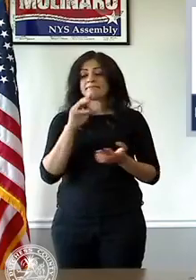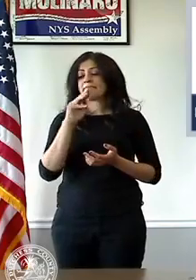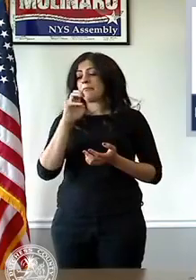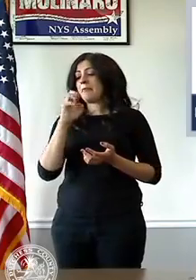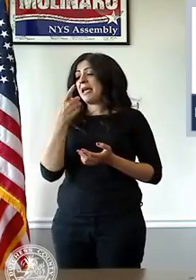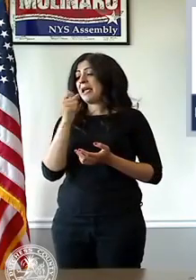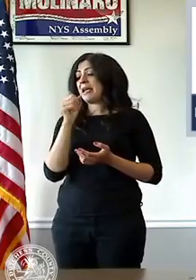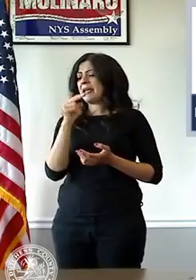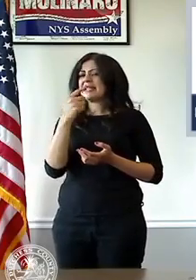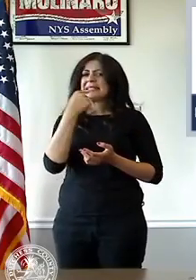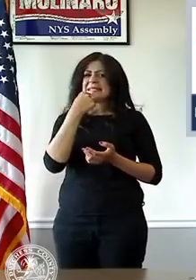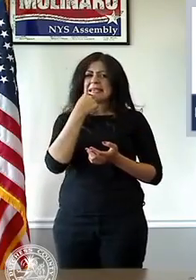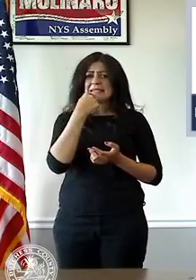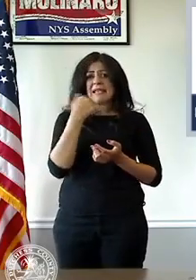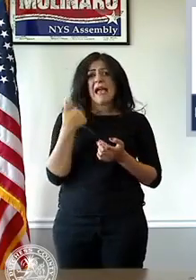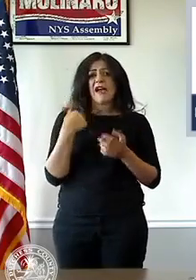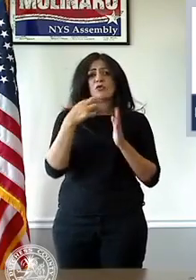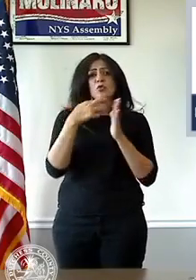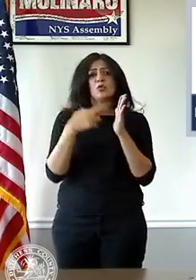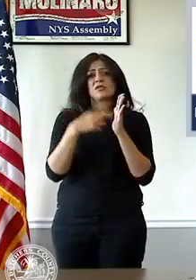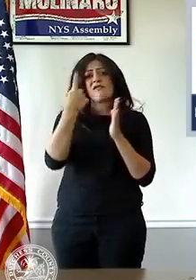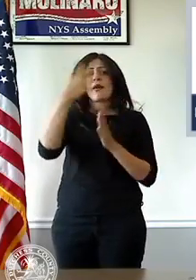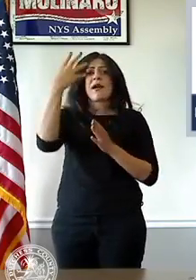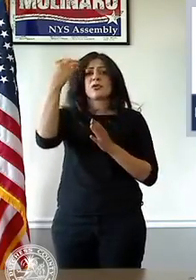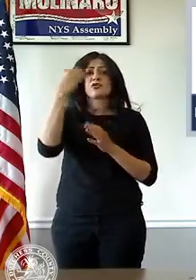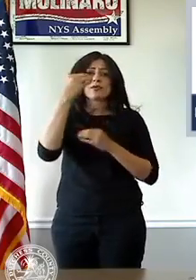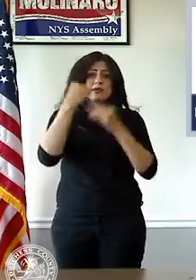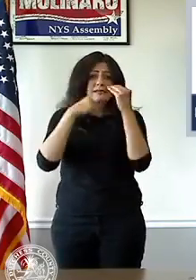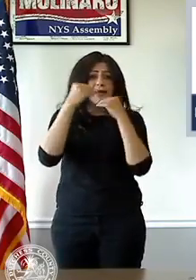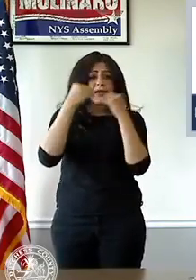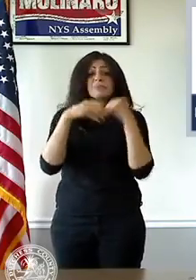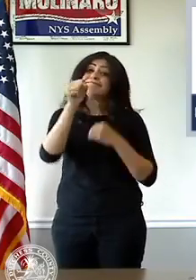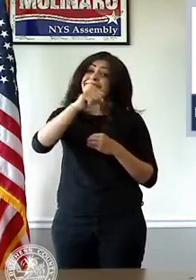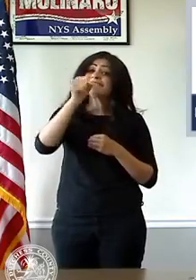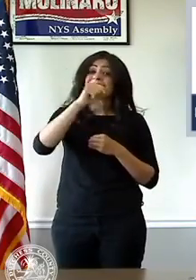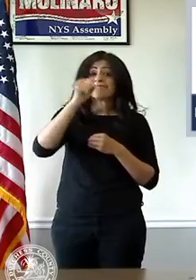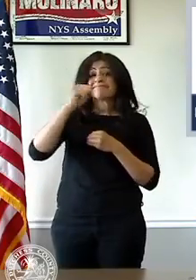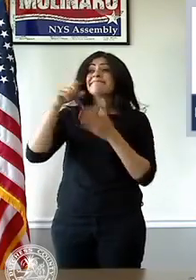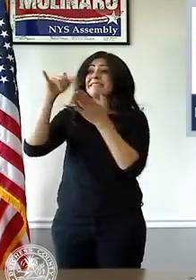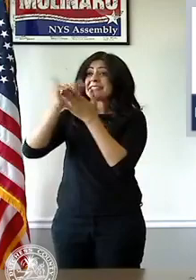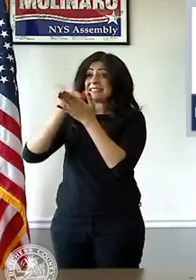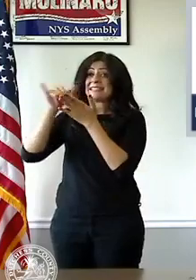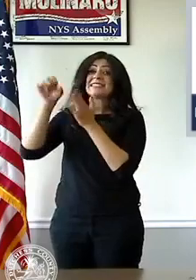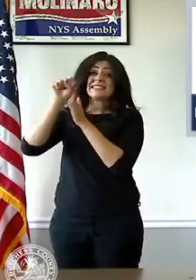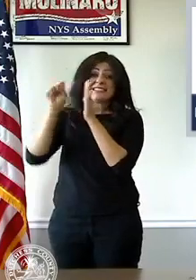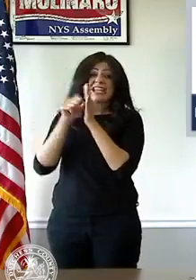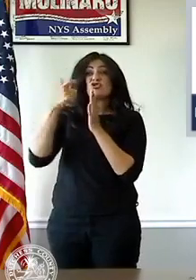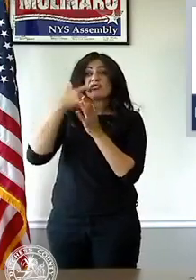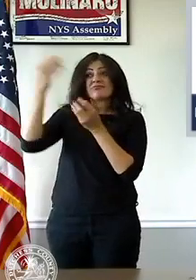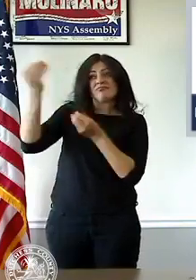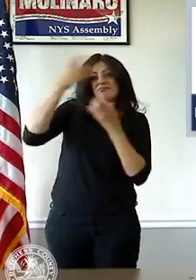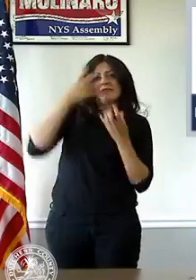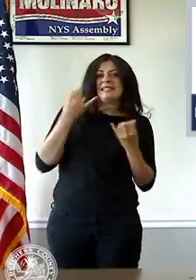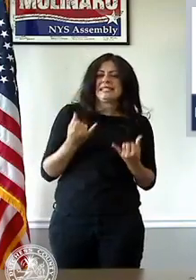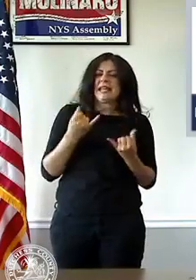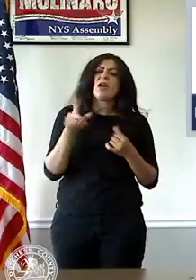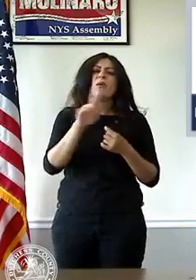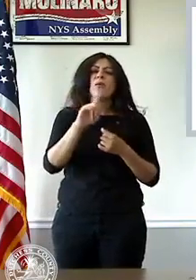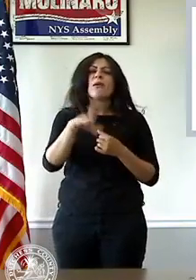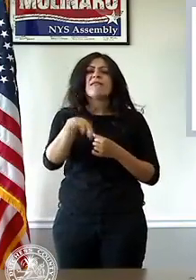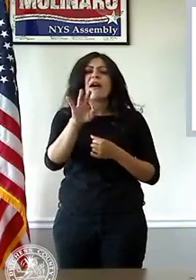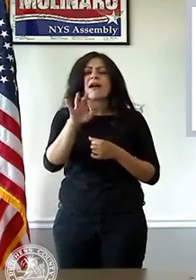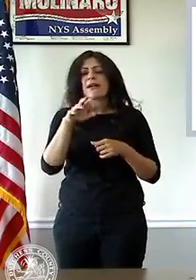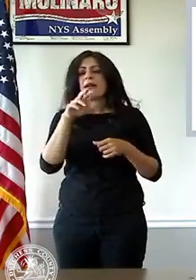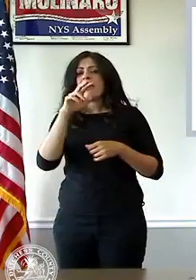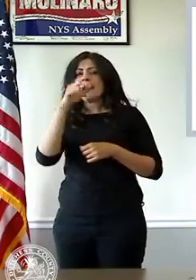Megan, are there guidelines for outdoor dining? There are, and the state has just issued them today. So you'll be able to find them by